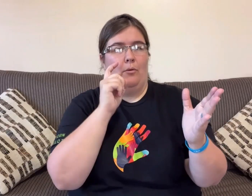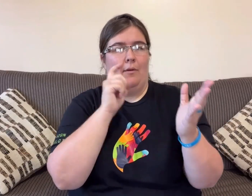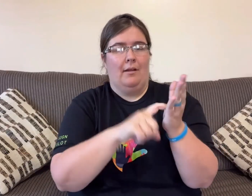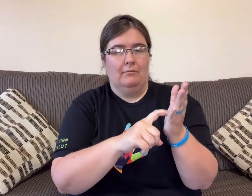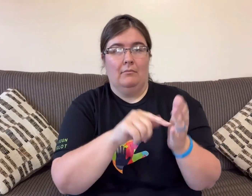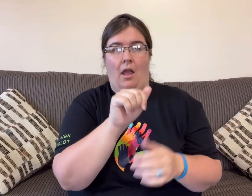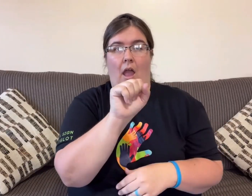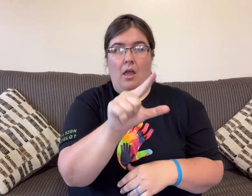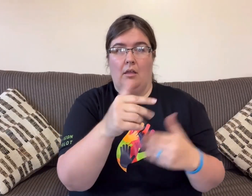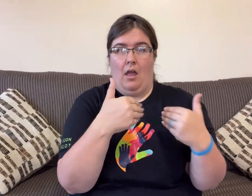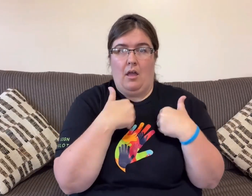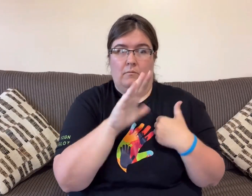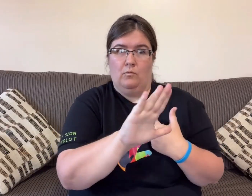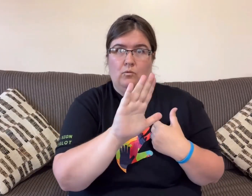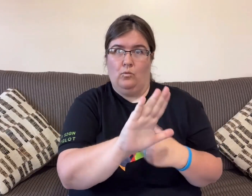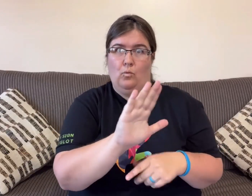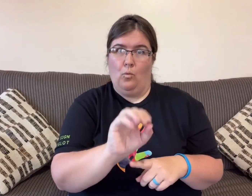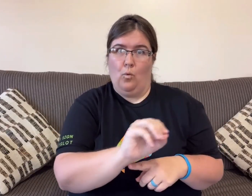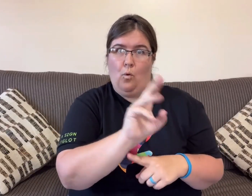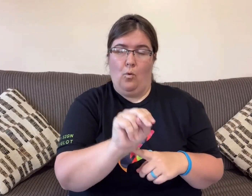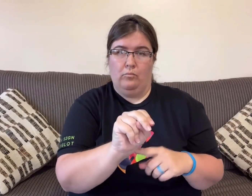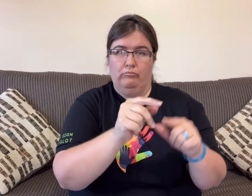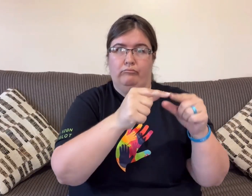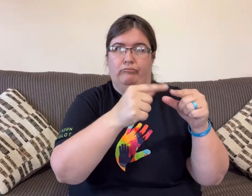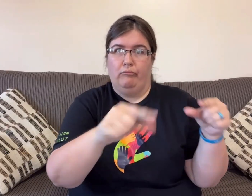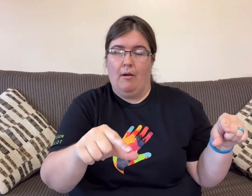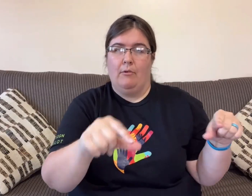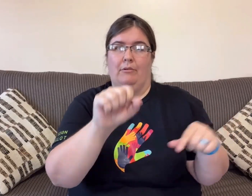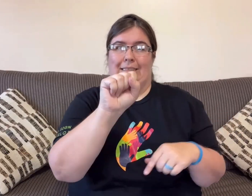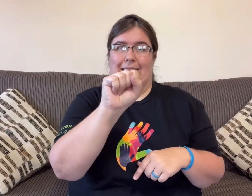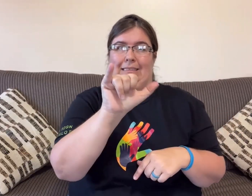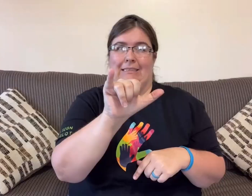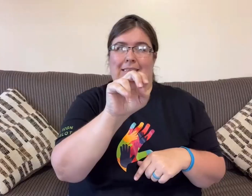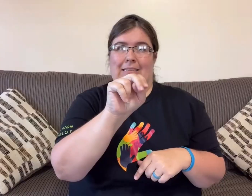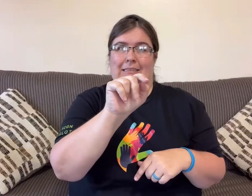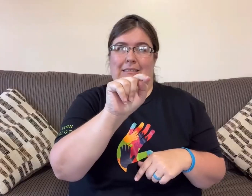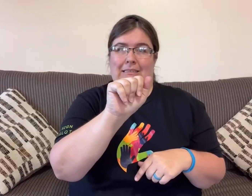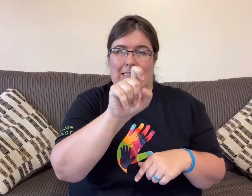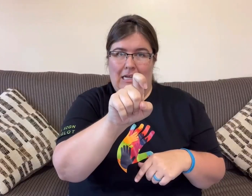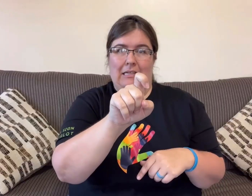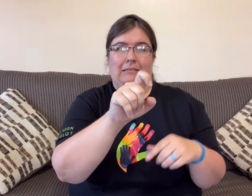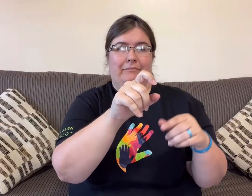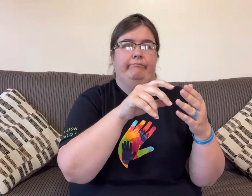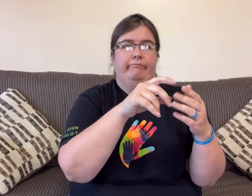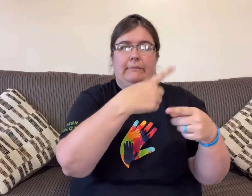recognize that ASL has its own grammar and its own syntax.